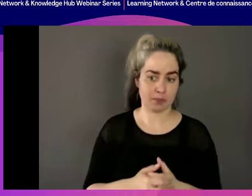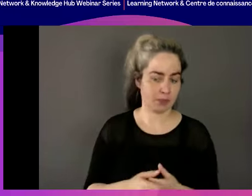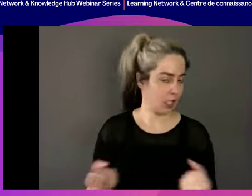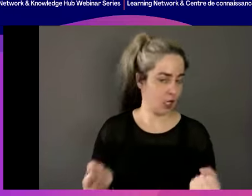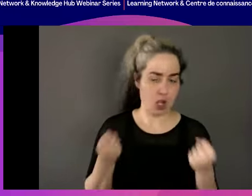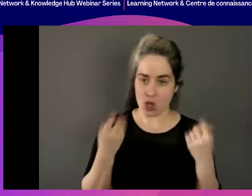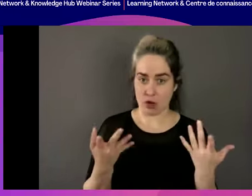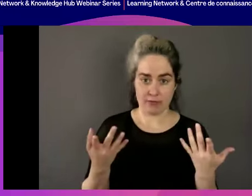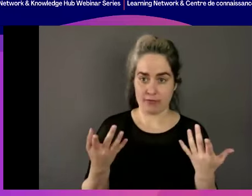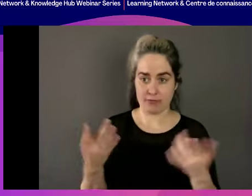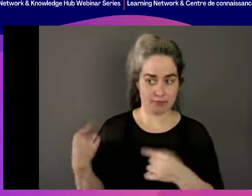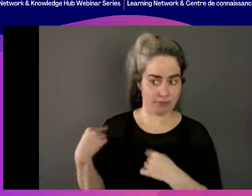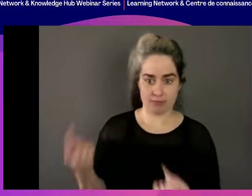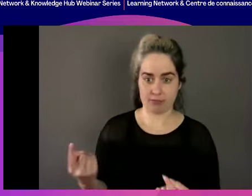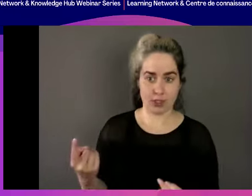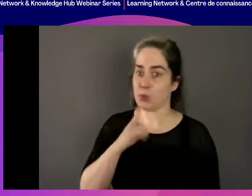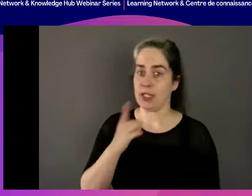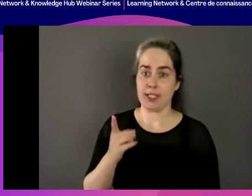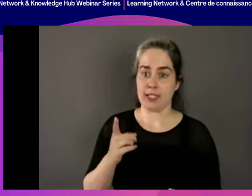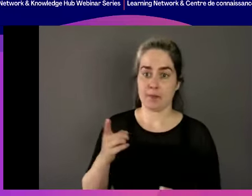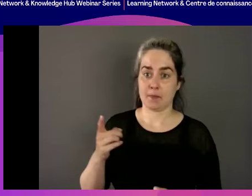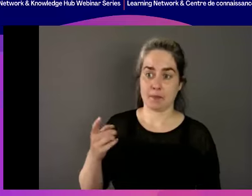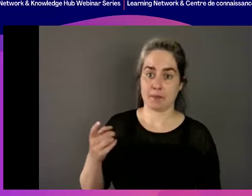until recently, the huge funding inequities